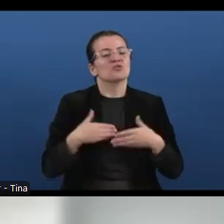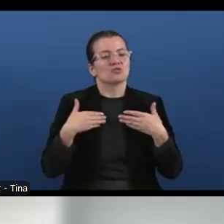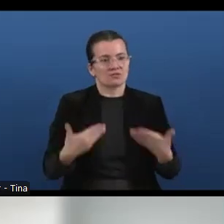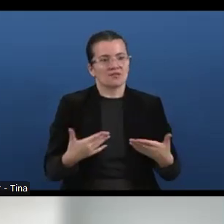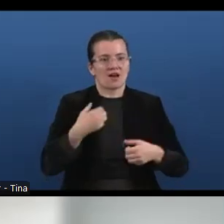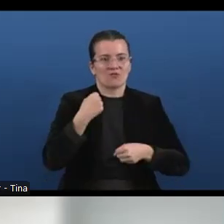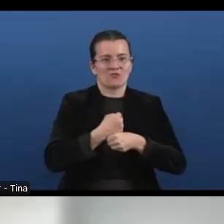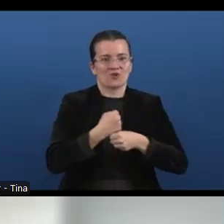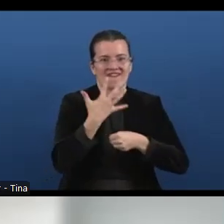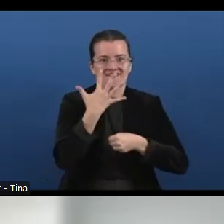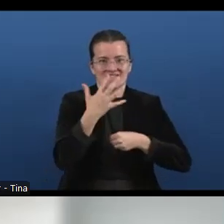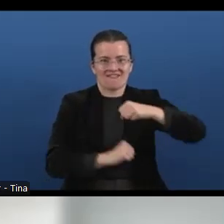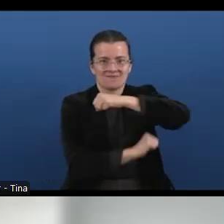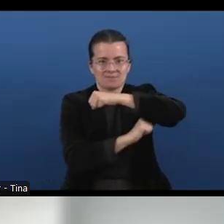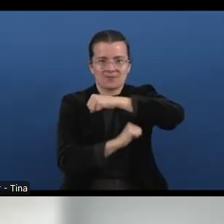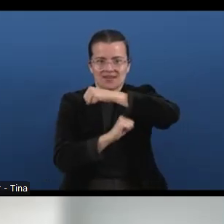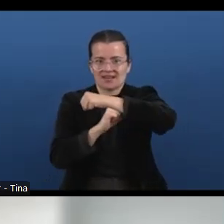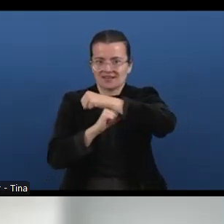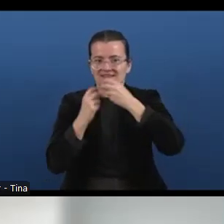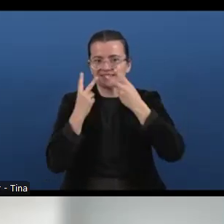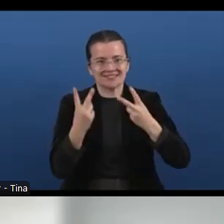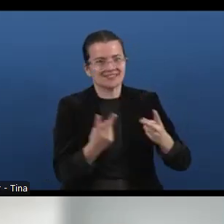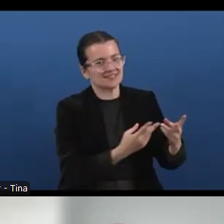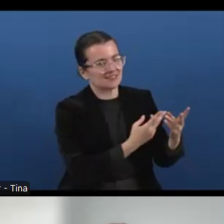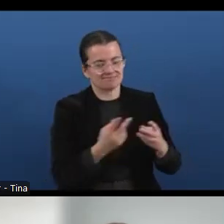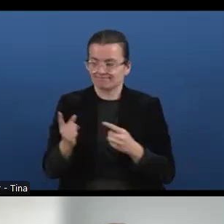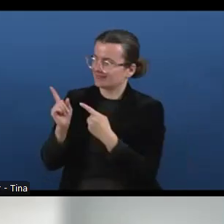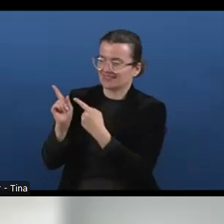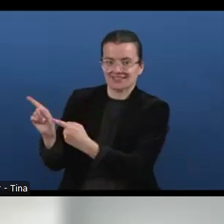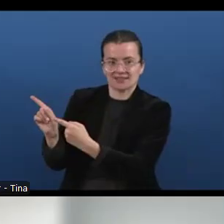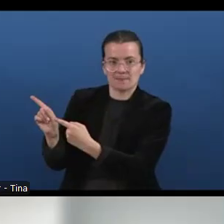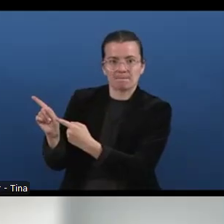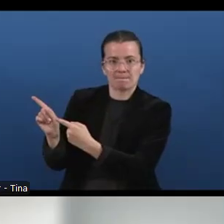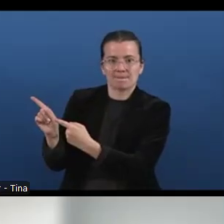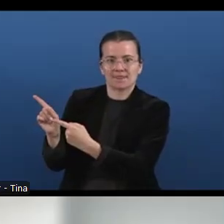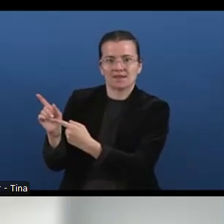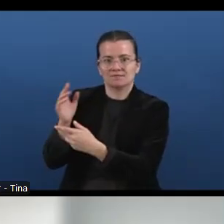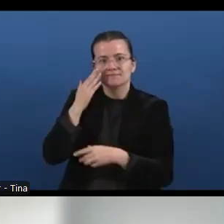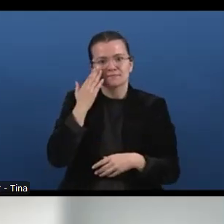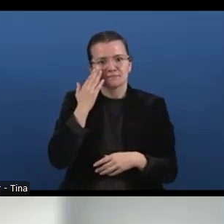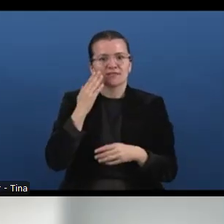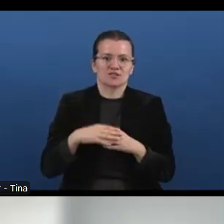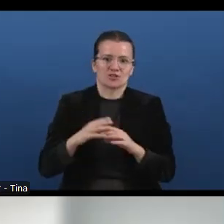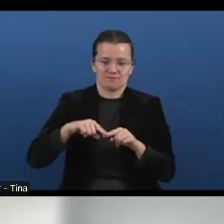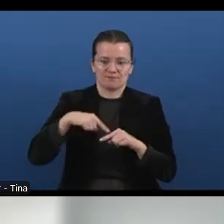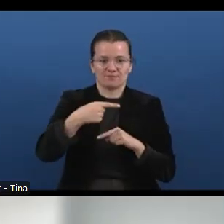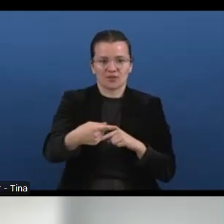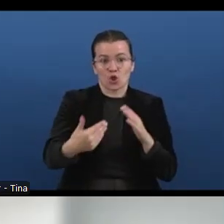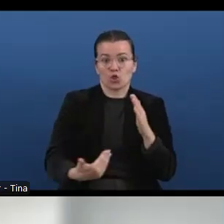pillar, with deployment planned for the coming years, 2026 and